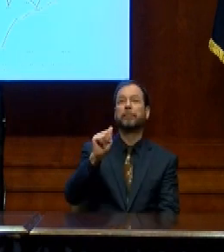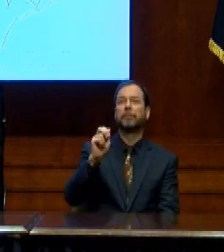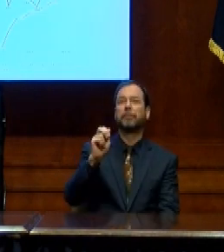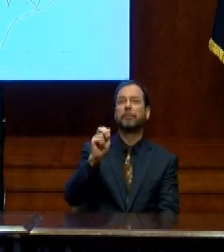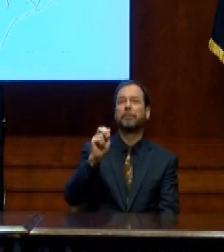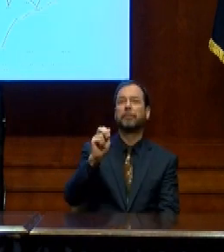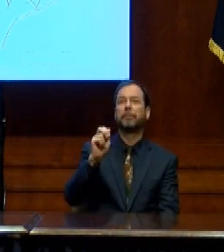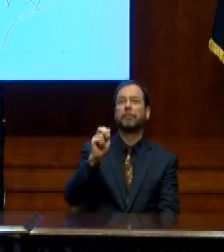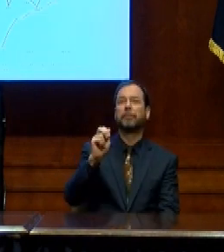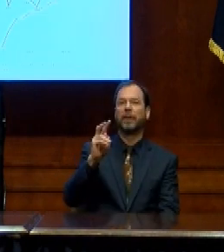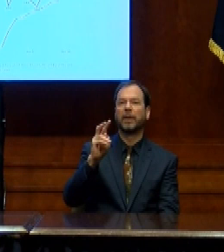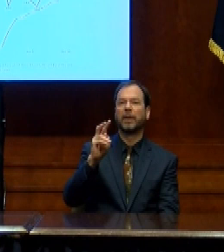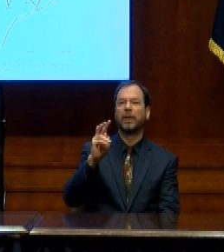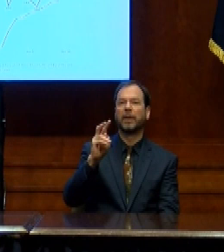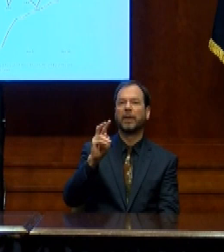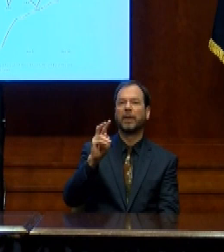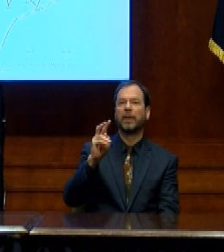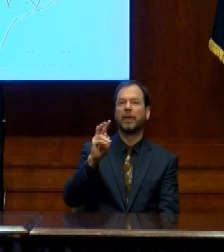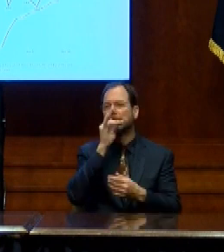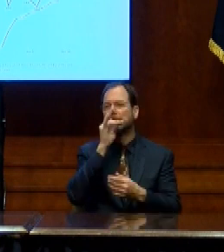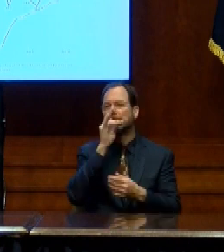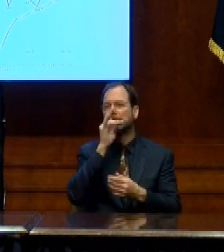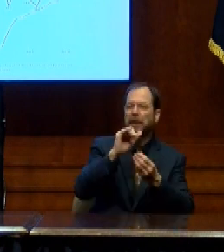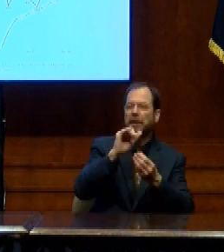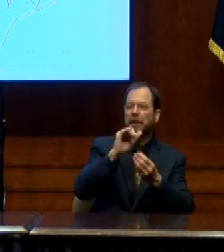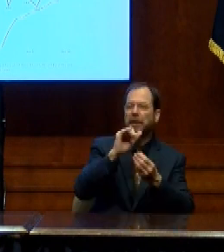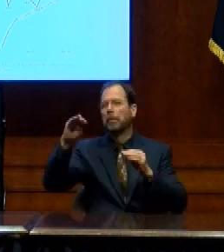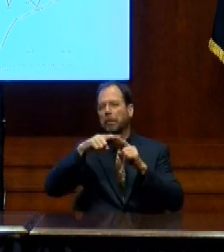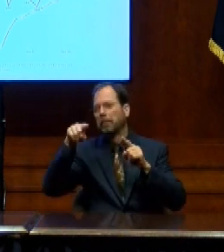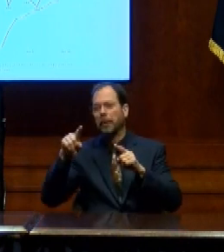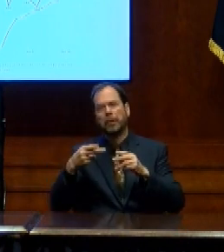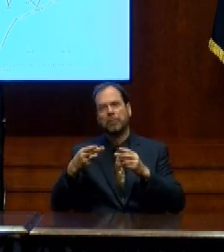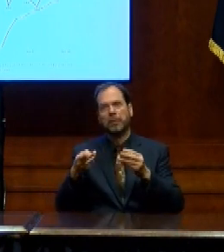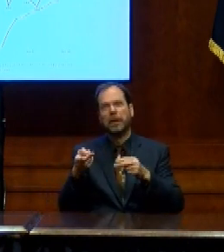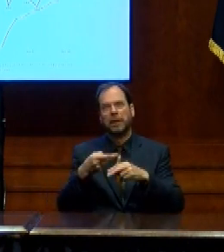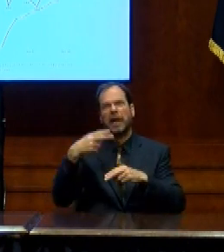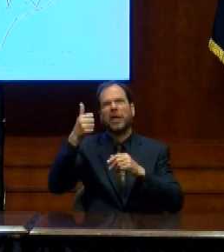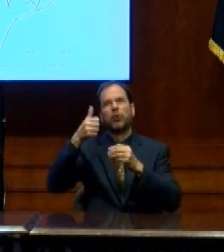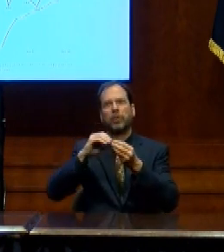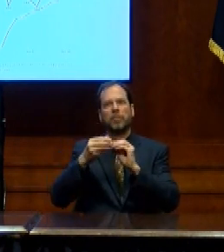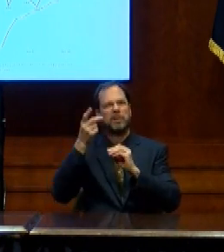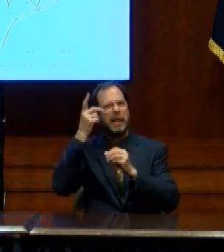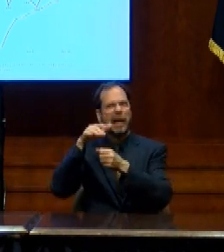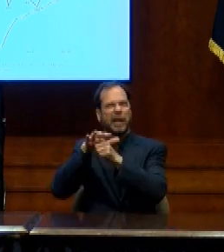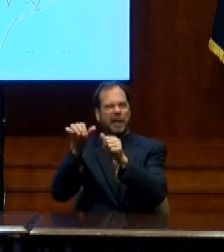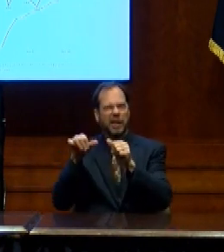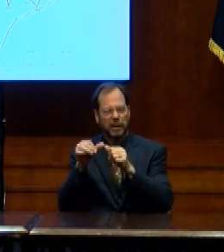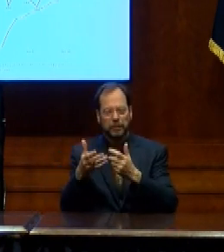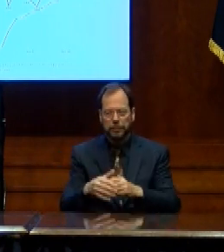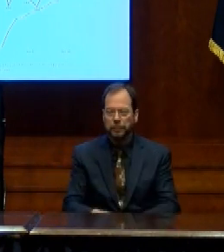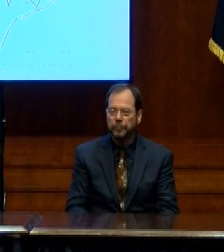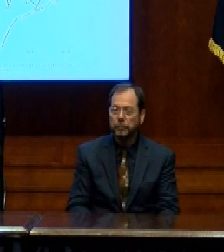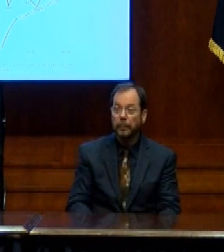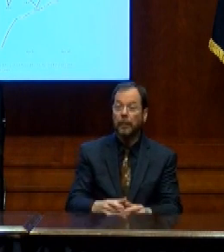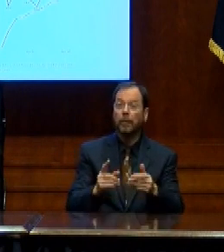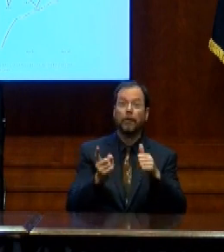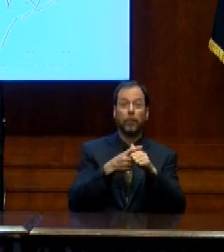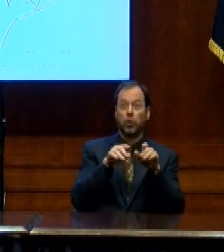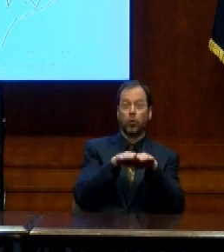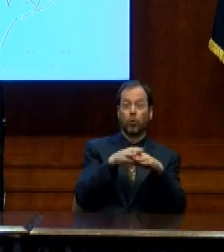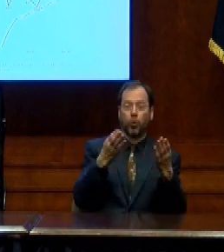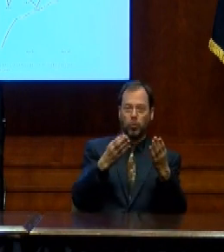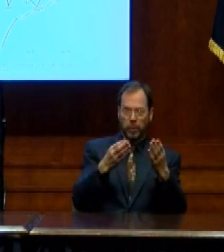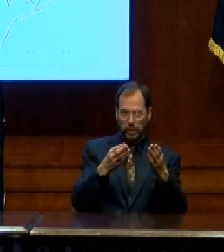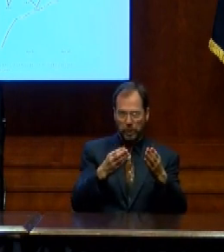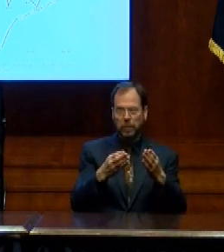same as Lubbock County, although the numbers are larger. You see early on a steep slope and